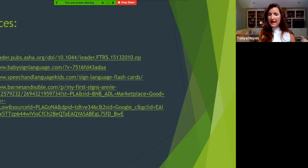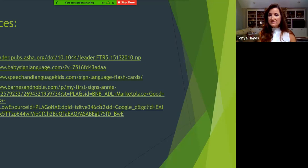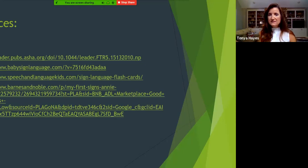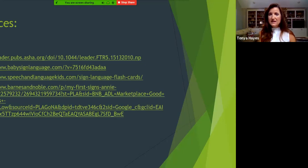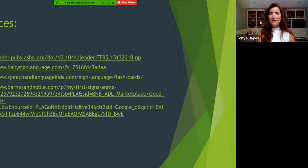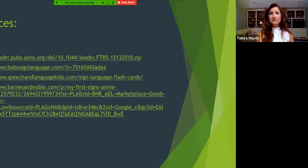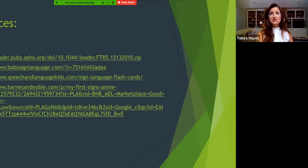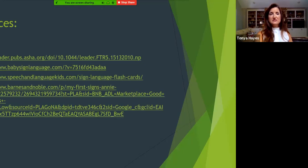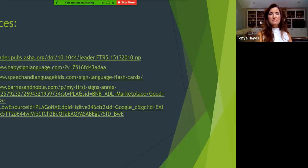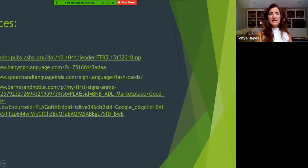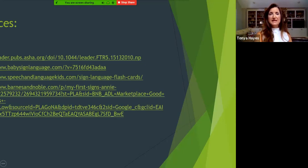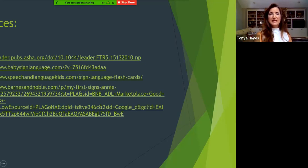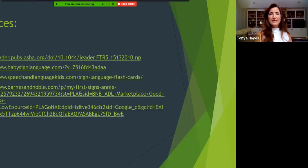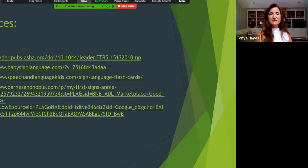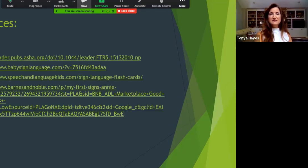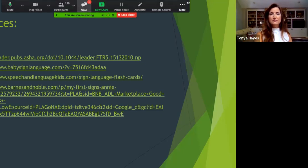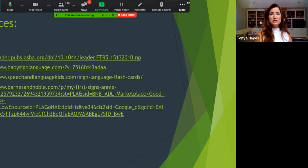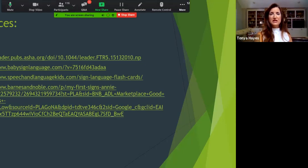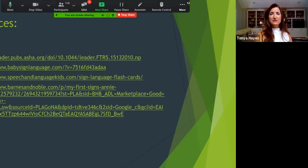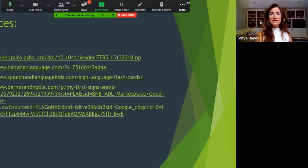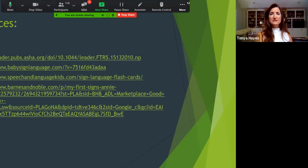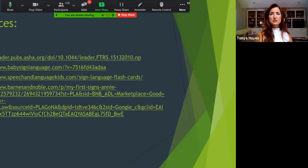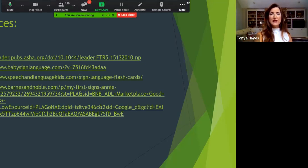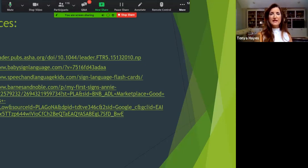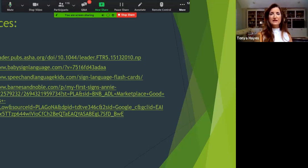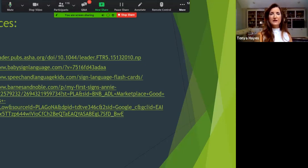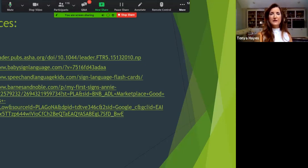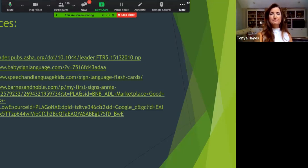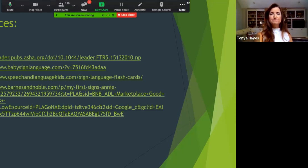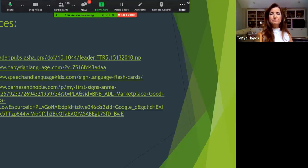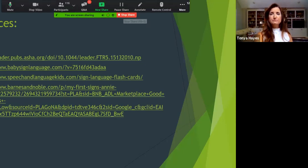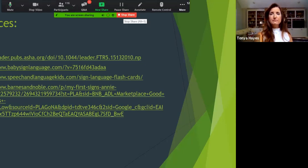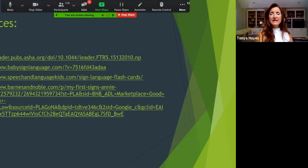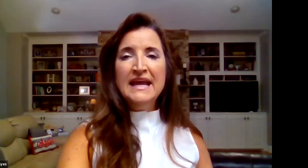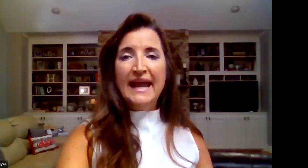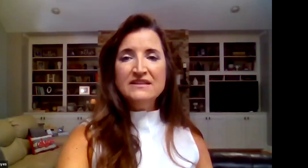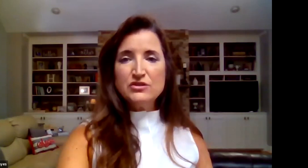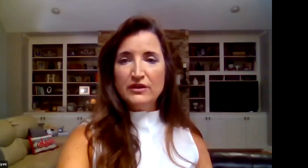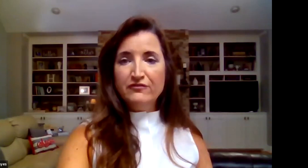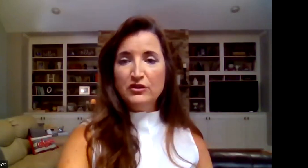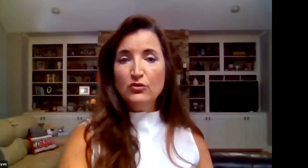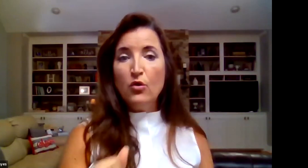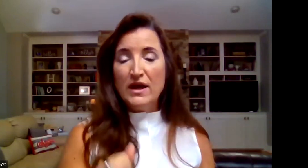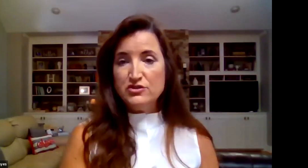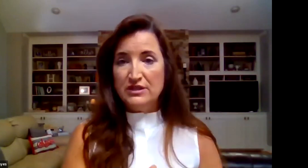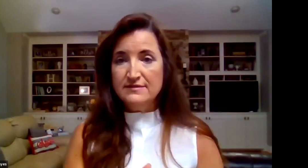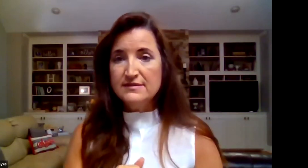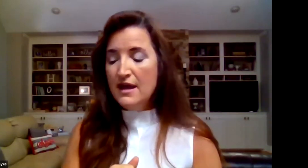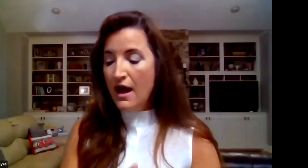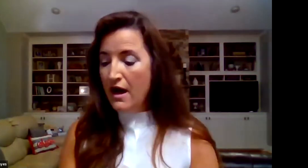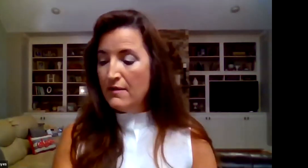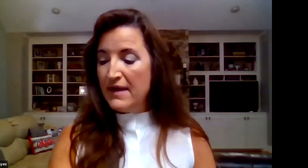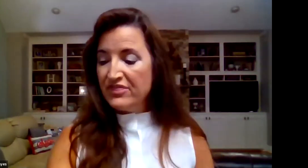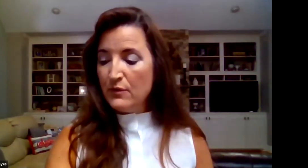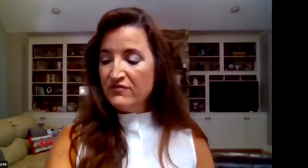resources. Let's stop for just a minute. I'm going to stop sharing and try to answer a few